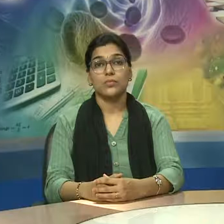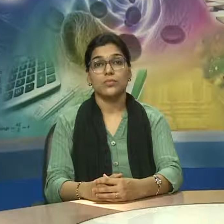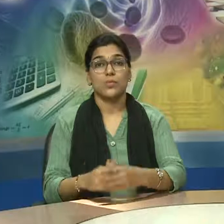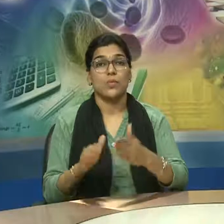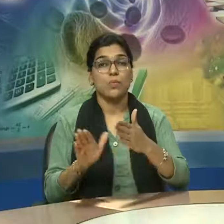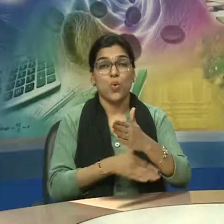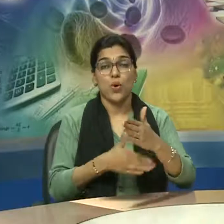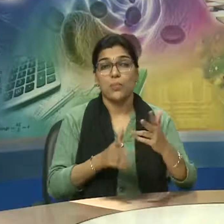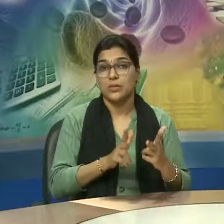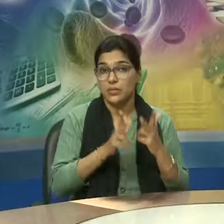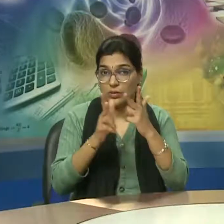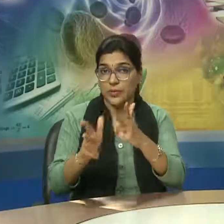the situation.